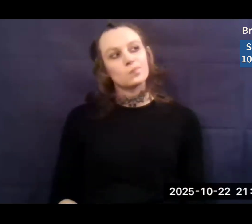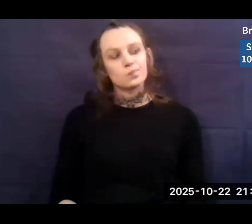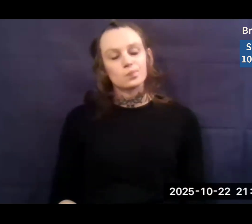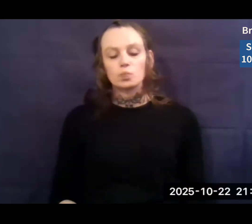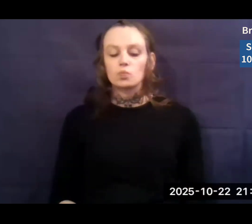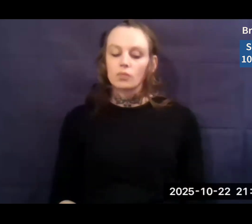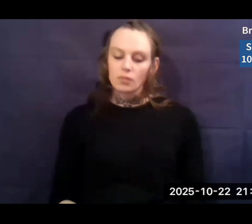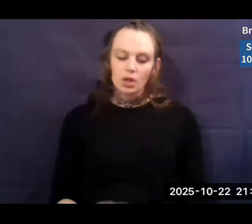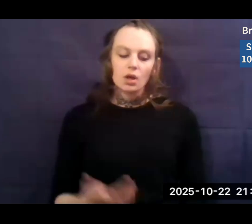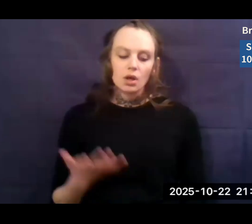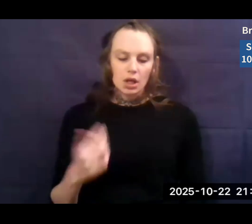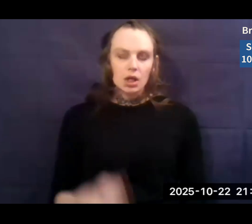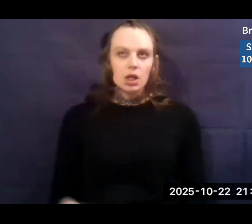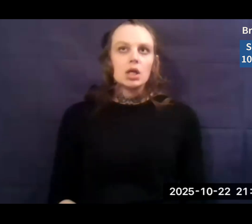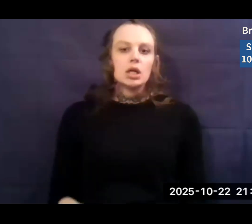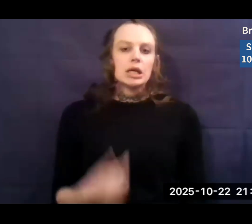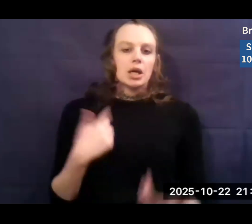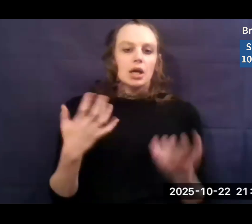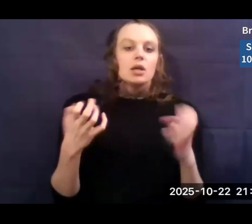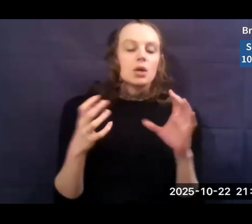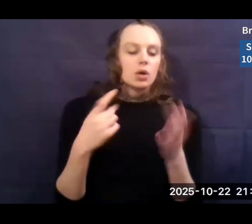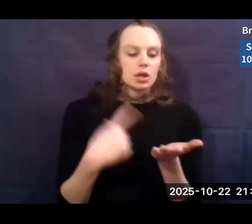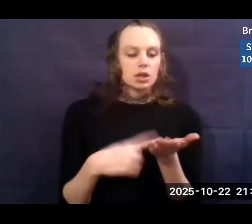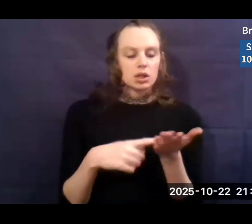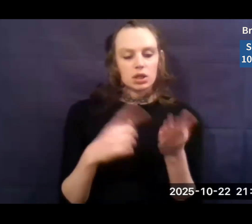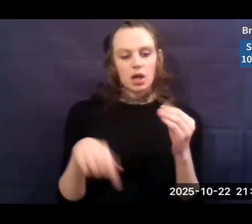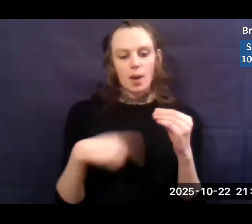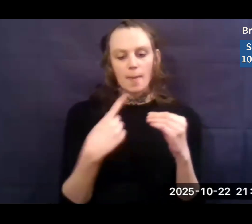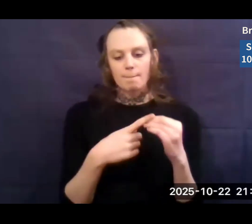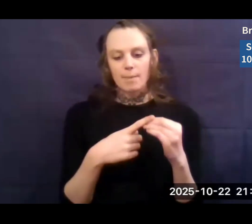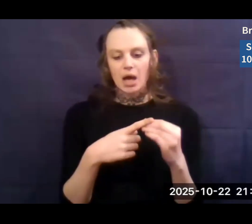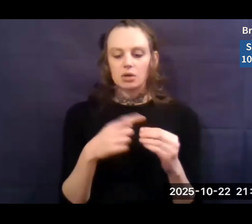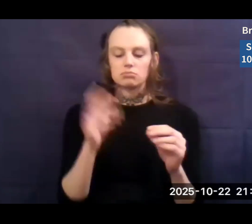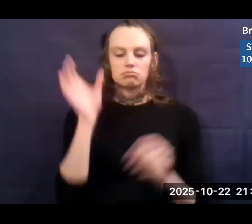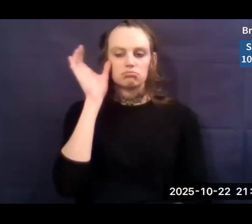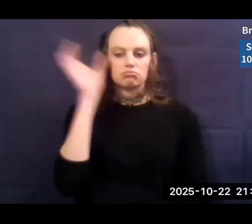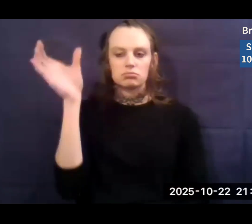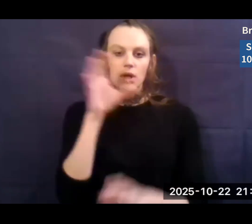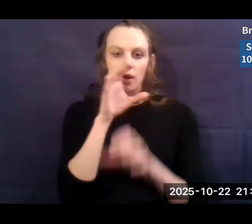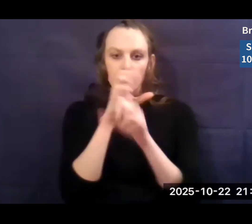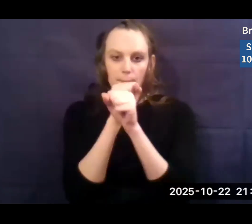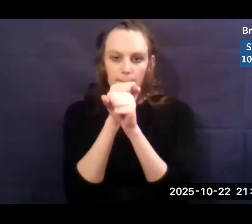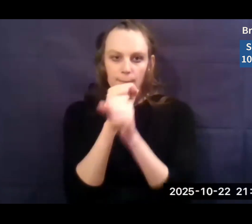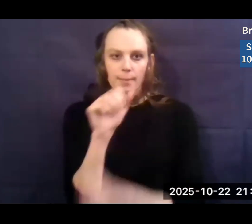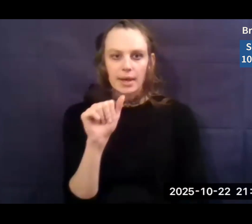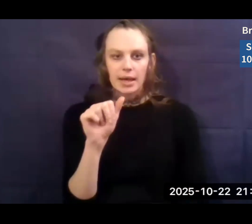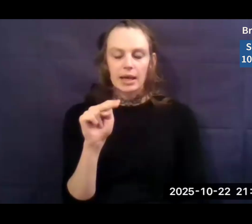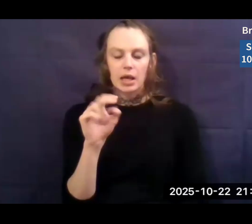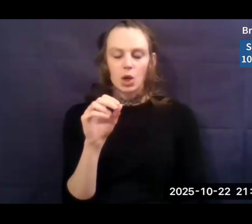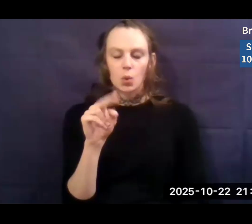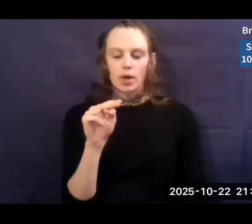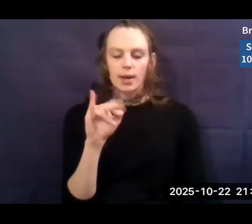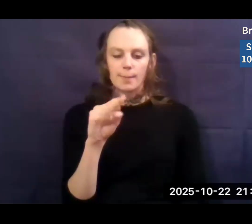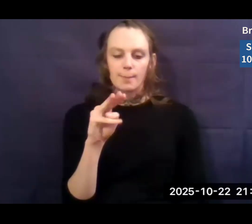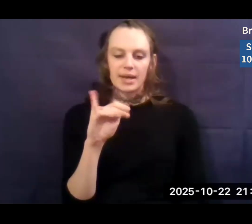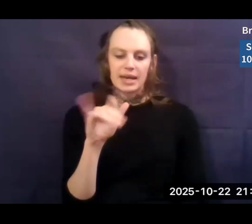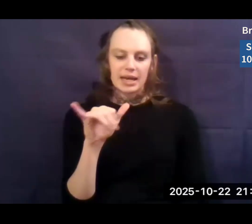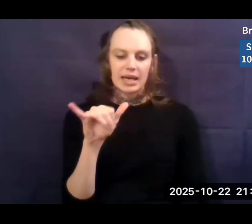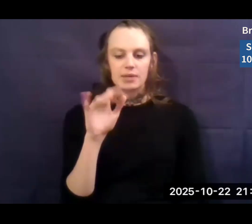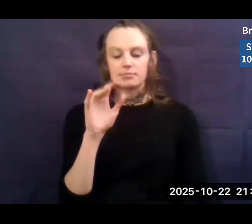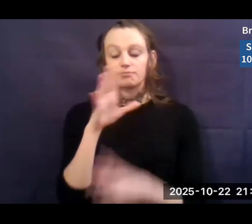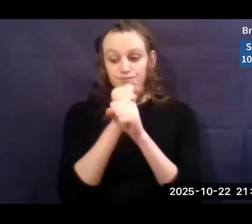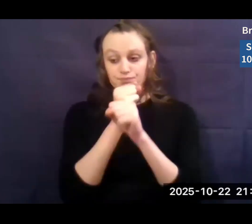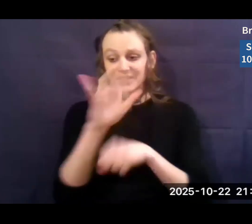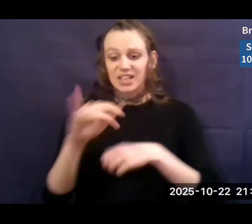and I wanted to talk too about this idea of anonymity. Anonymity as the spiritual foundation of all of